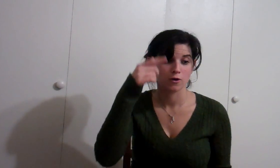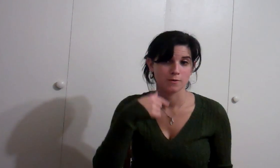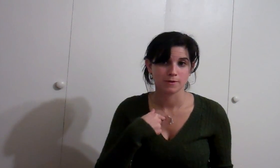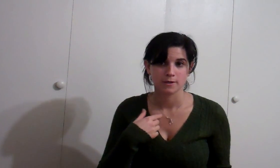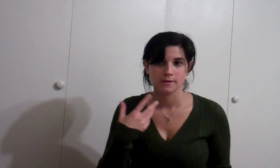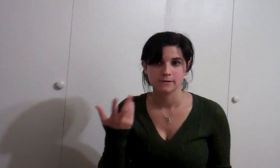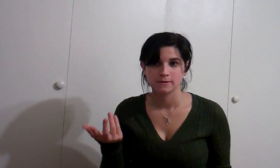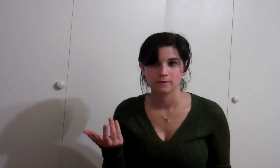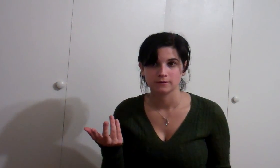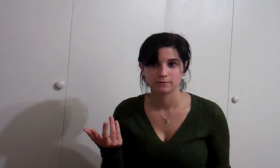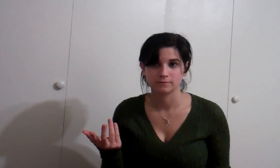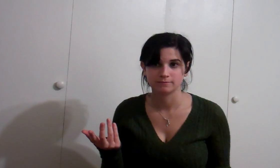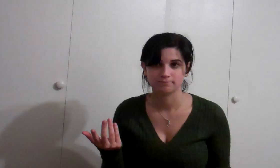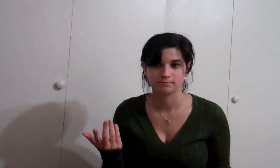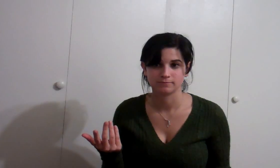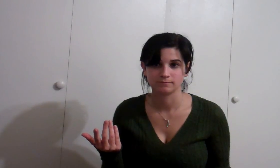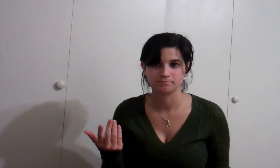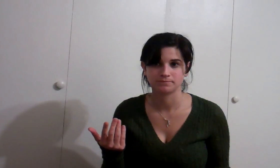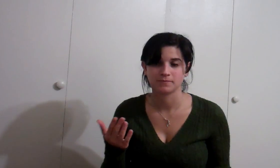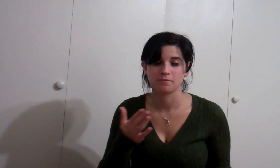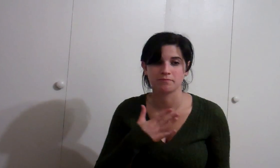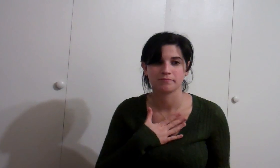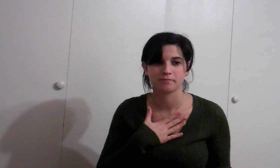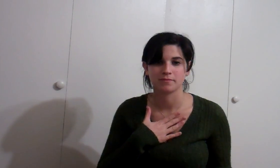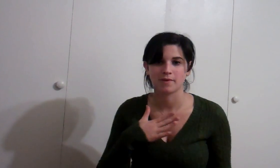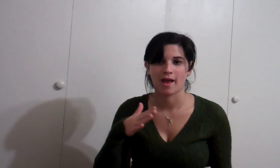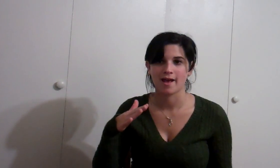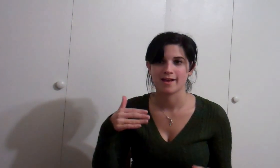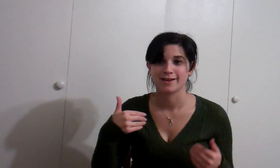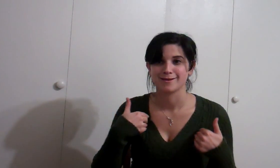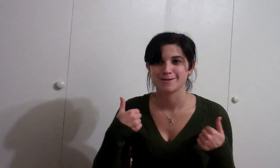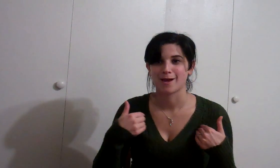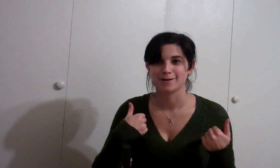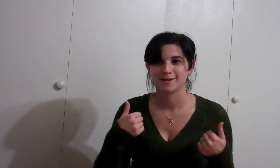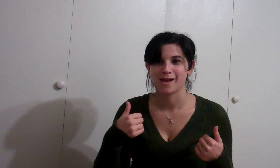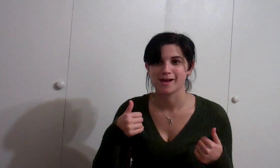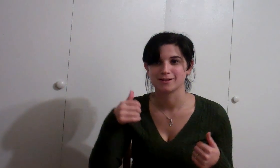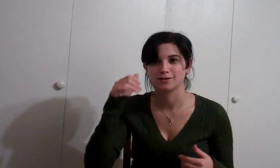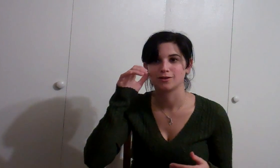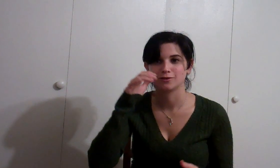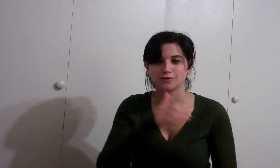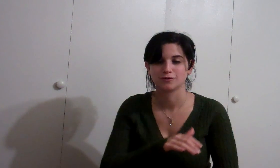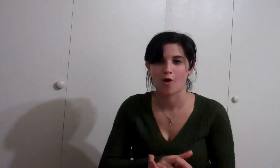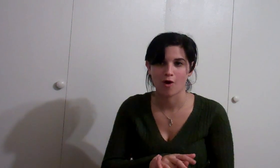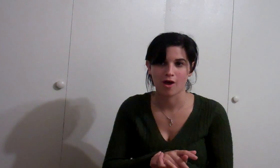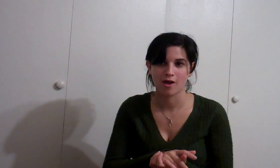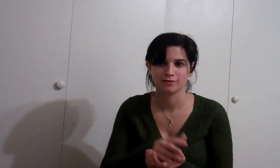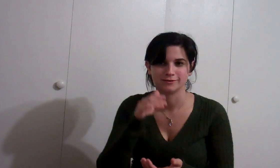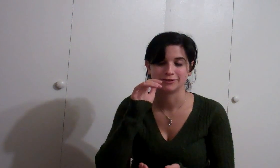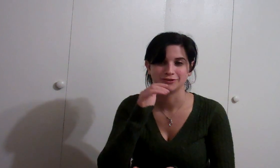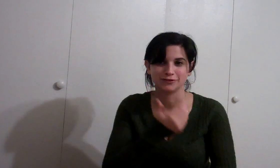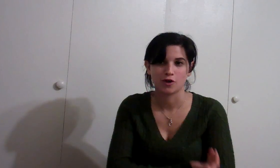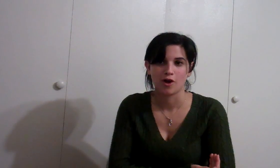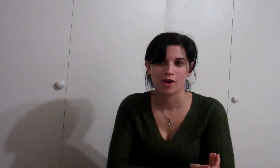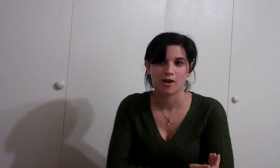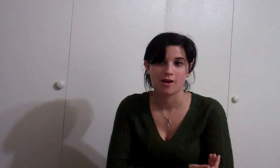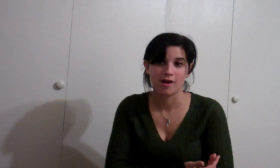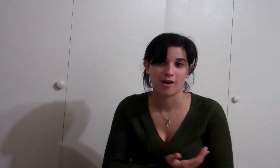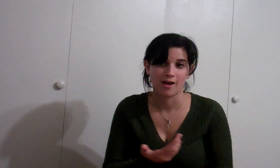over the past, my youngest daughter turned 12 yesterday. And so the past 10, 11, 13, 12 years now,